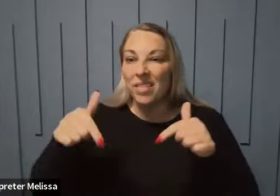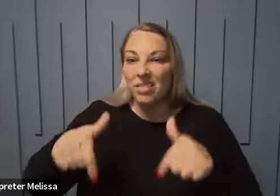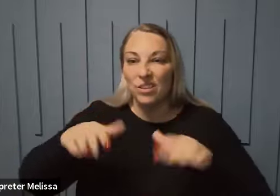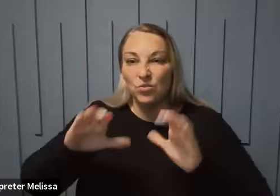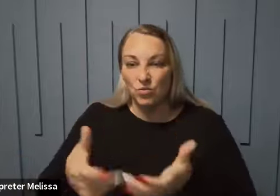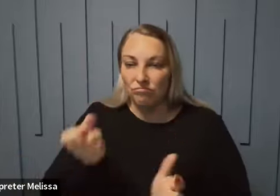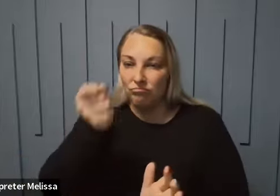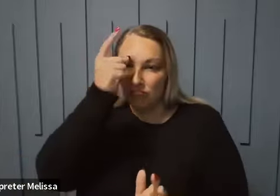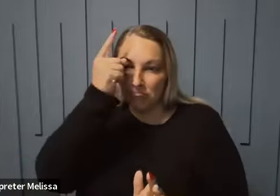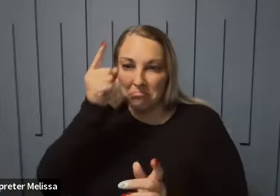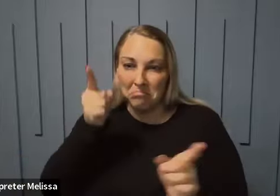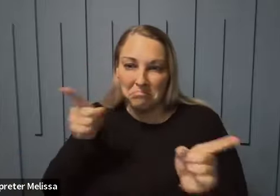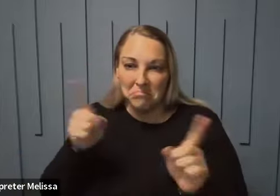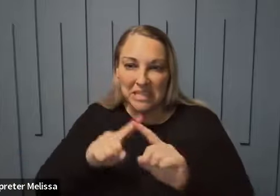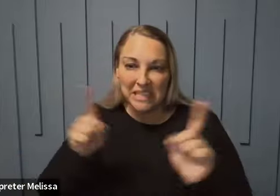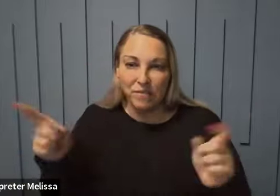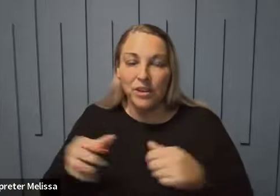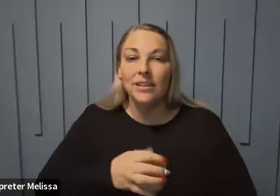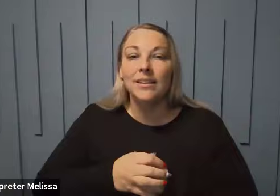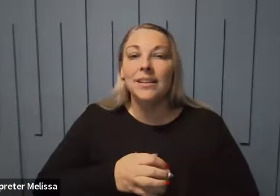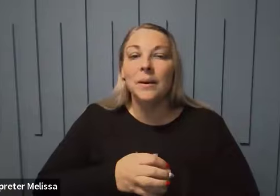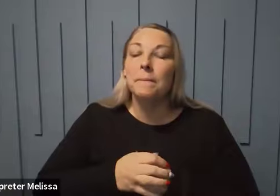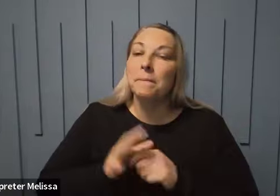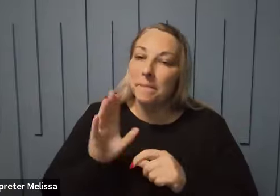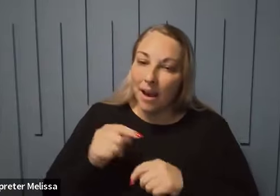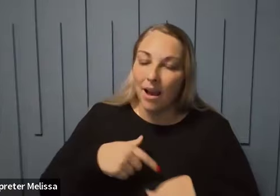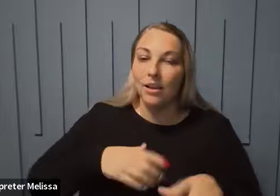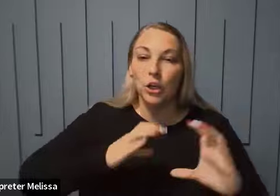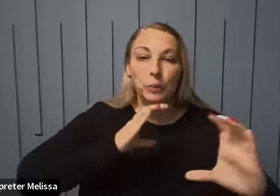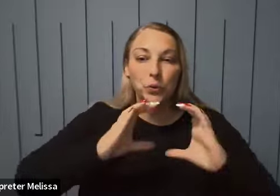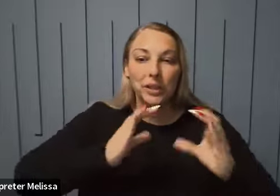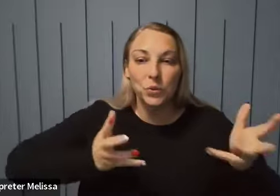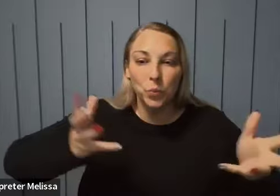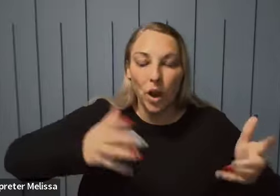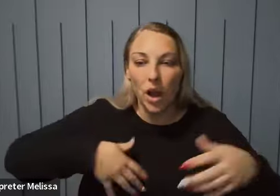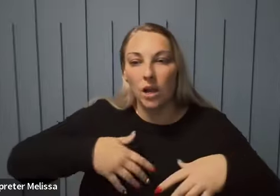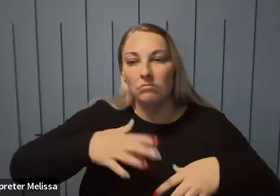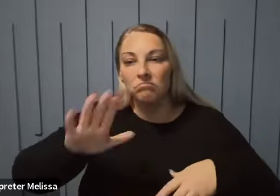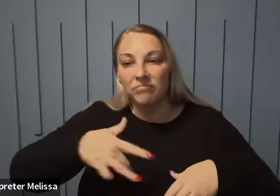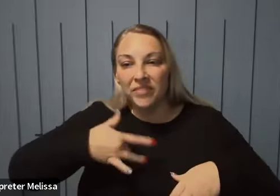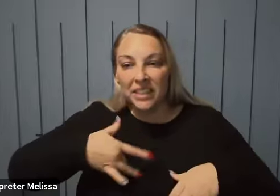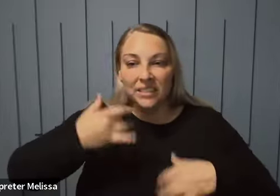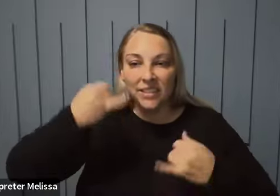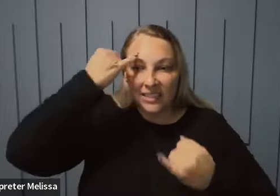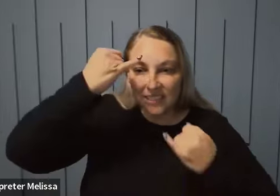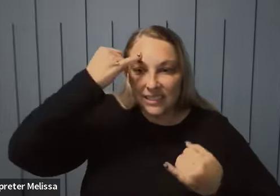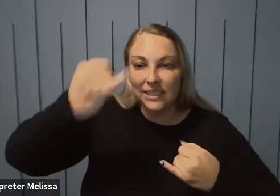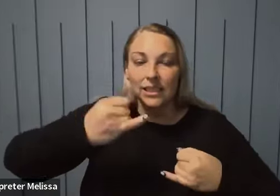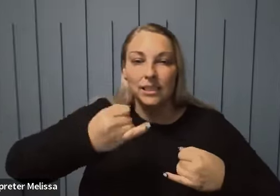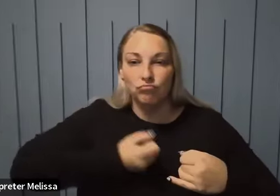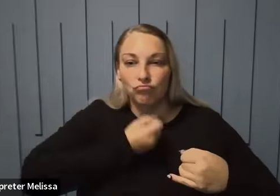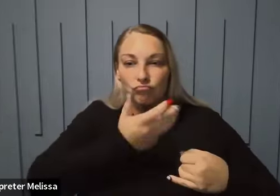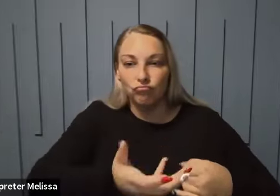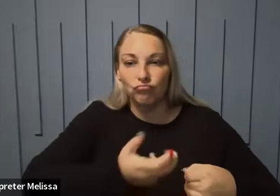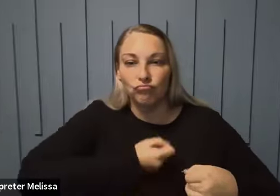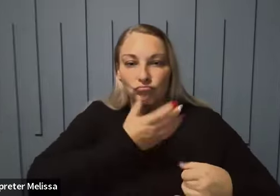understand the differences, but communication is really just the process of conveying or sharing ideas or feelings. This can be taught and improved